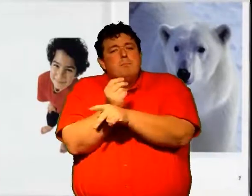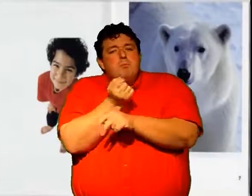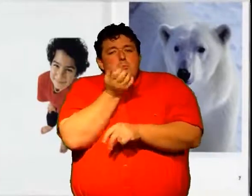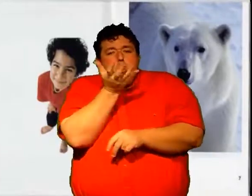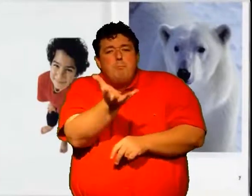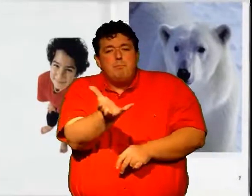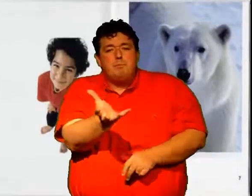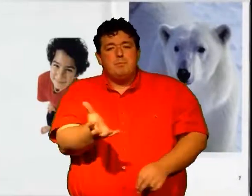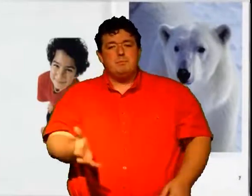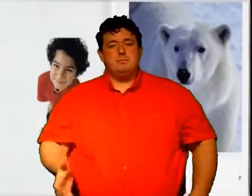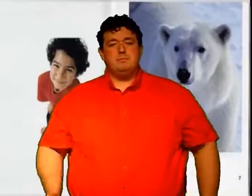This keeps them warm.